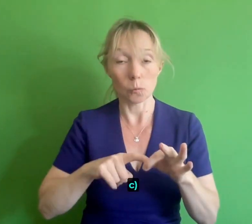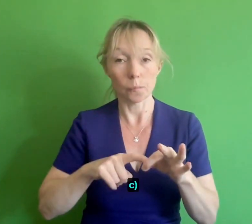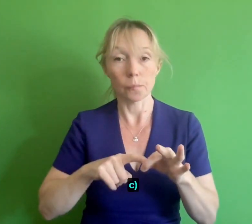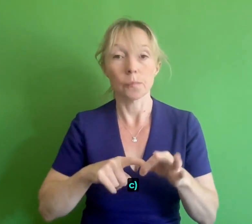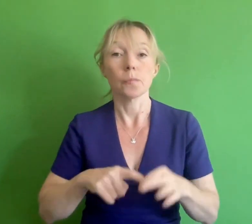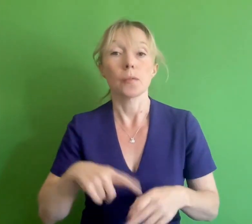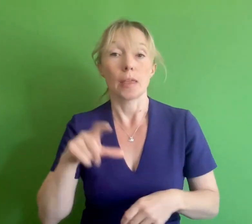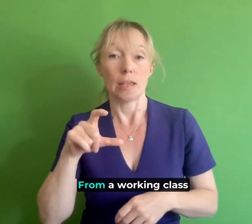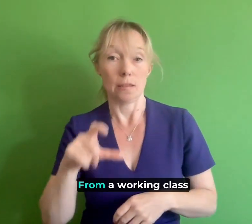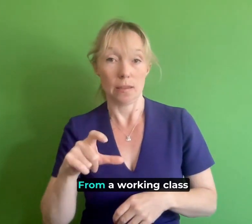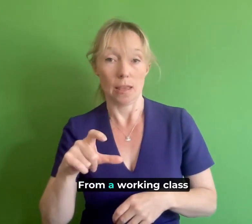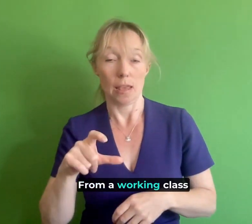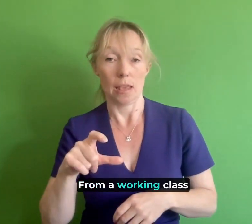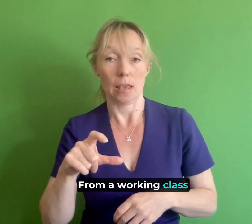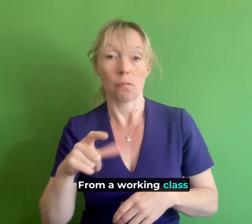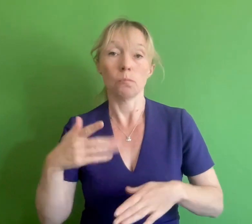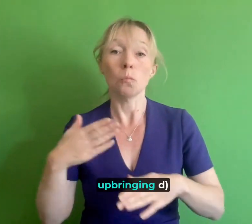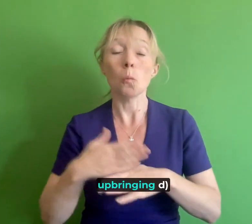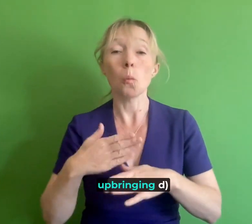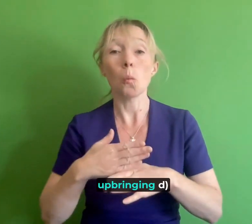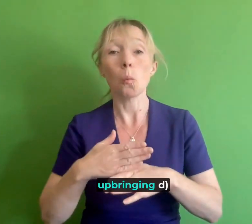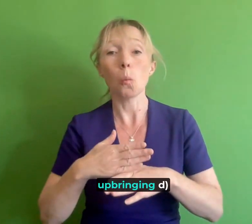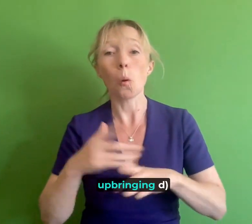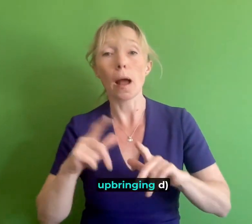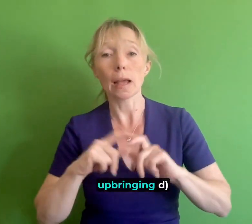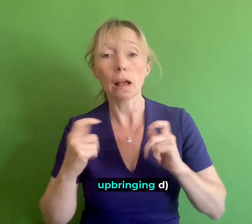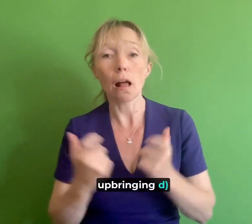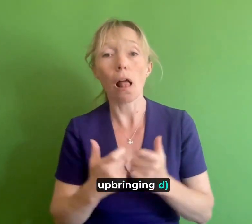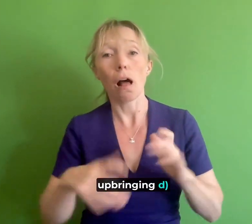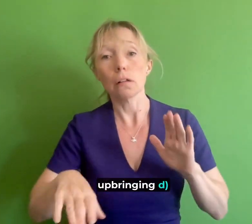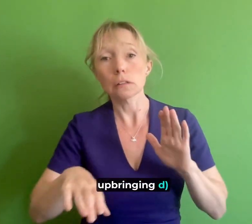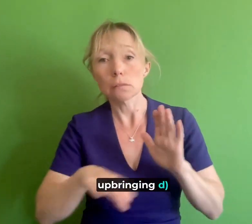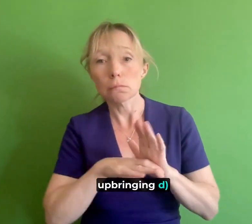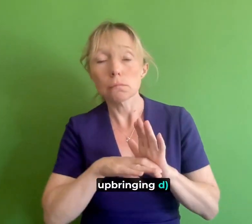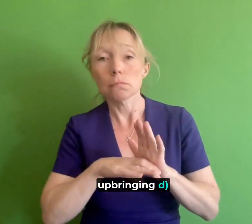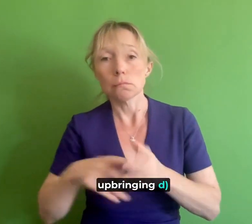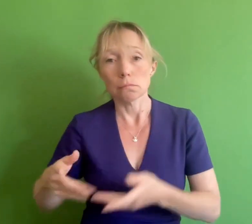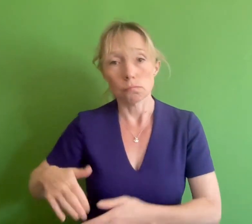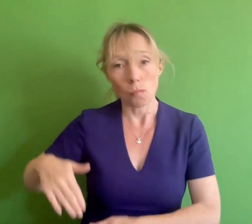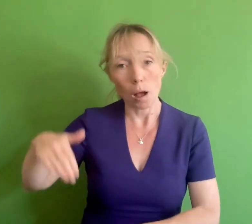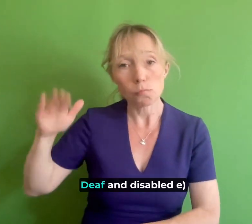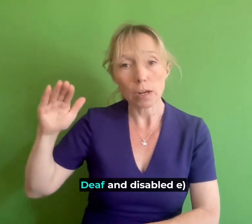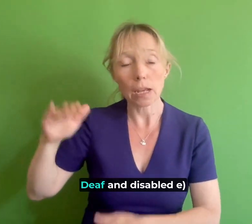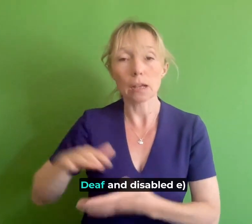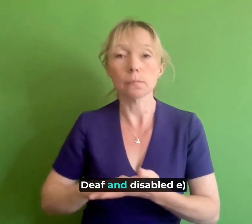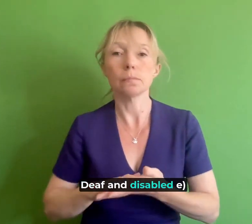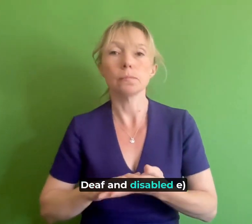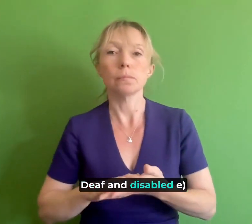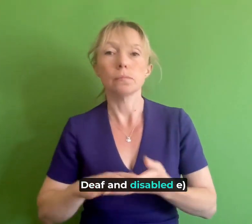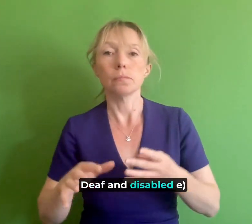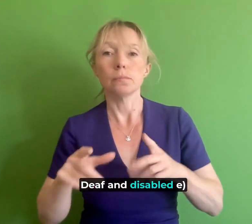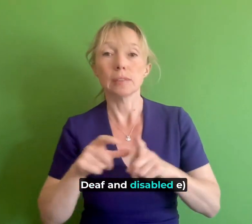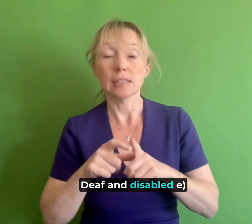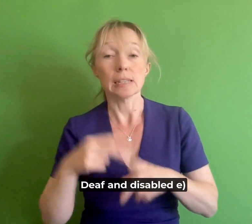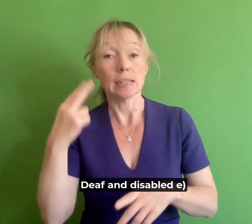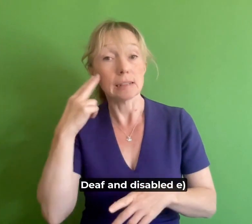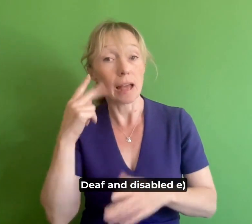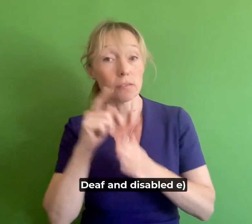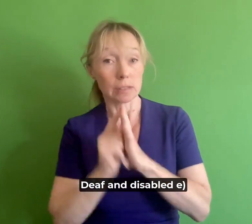C. From a working class upbringing. D. Deaf and disabled.